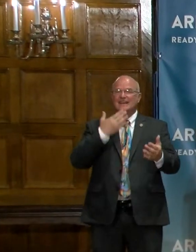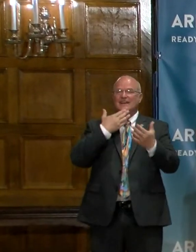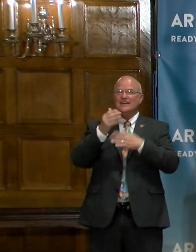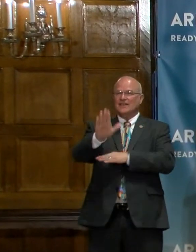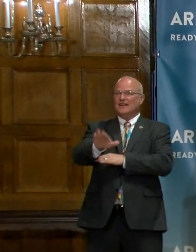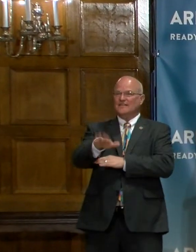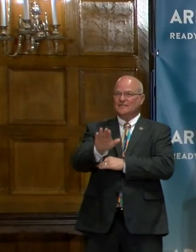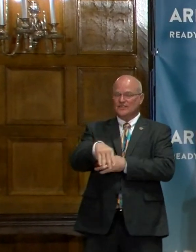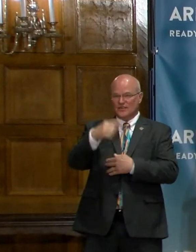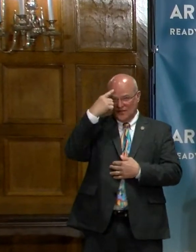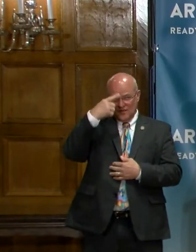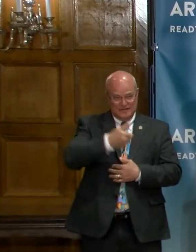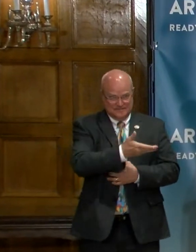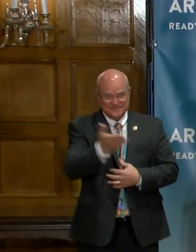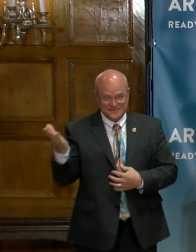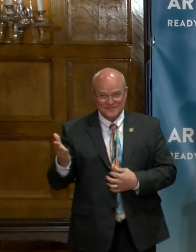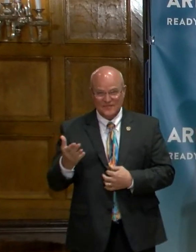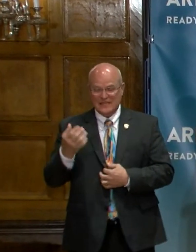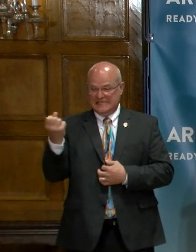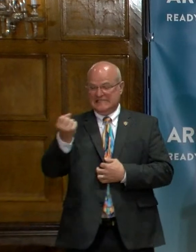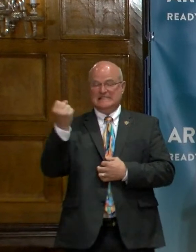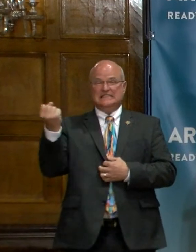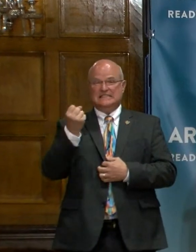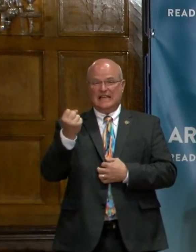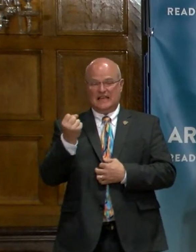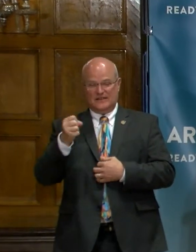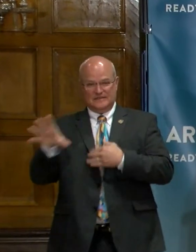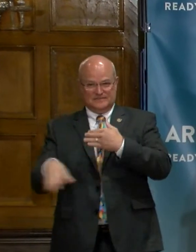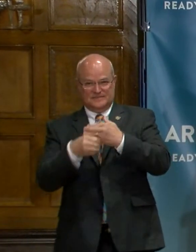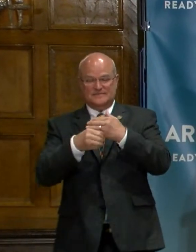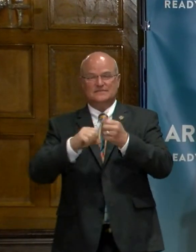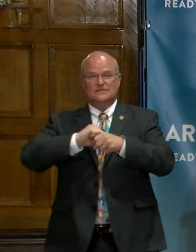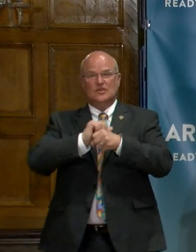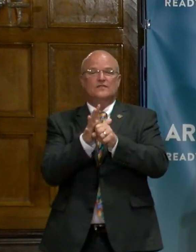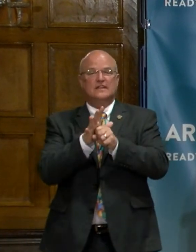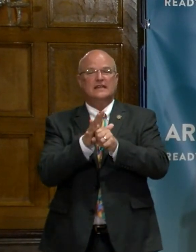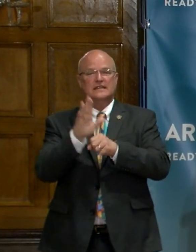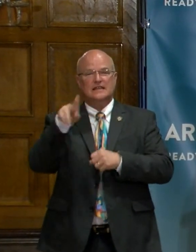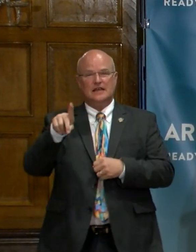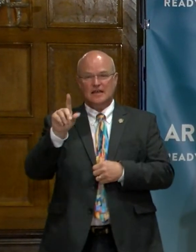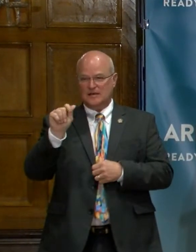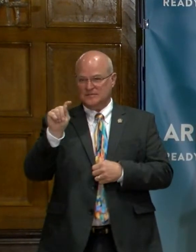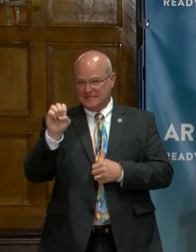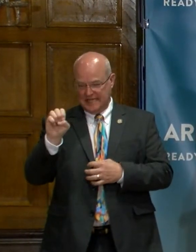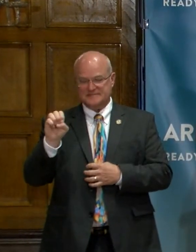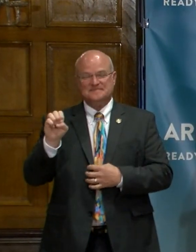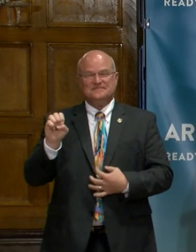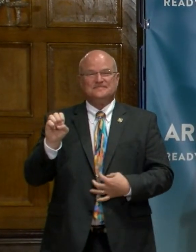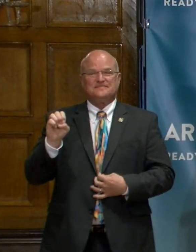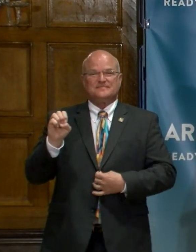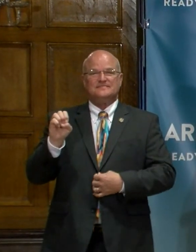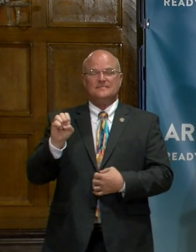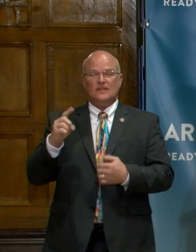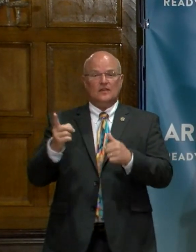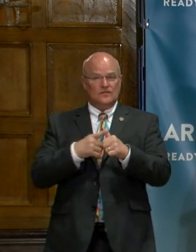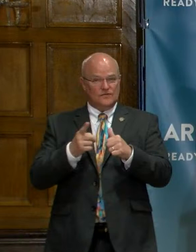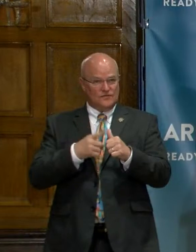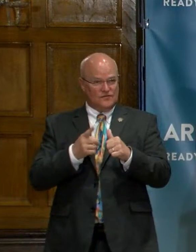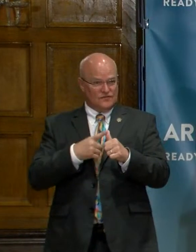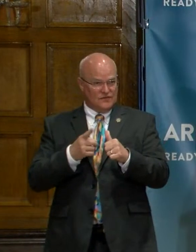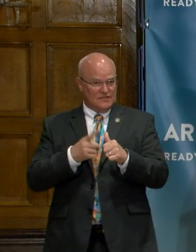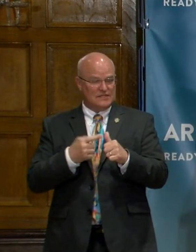Good afternoon to everyone on the Saturday edition of COVID-19 Daily Update.